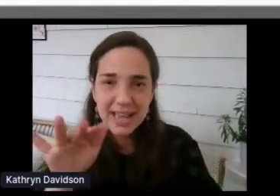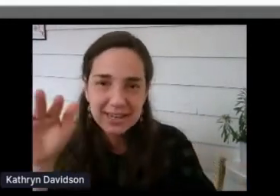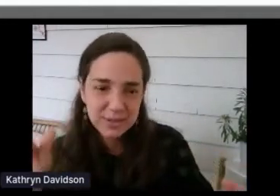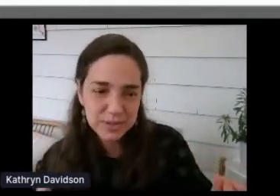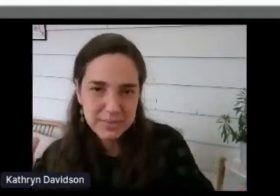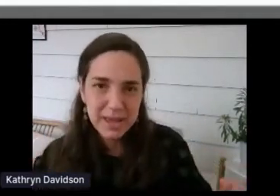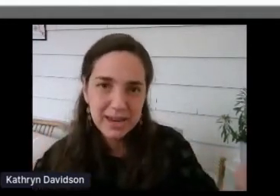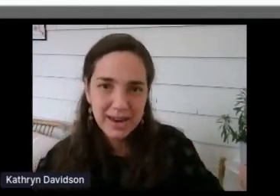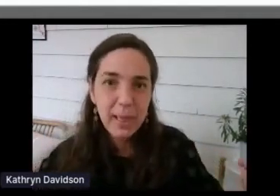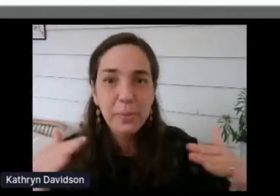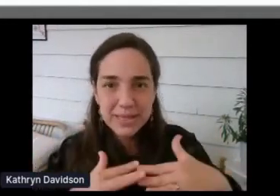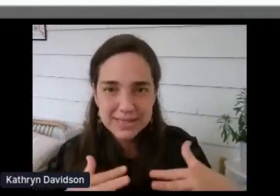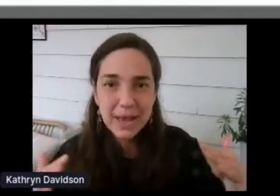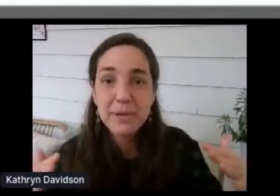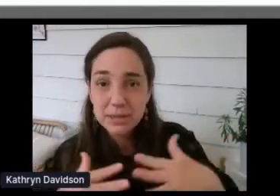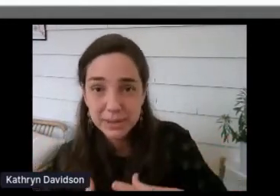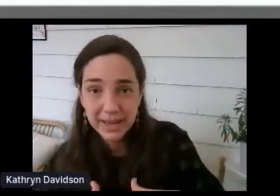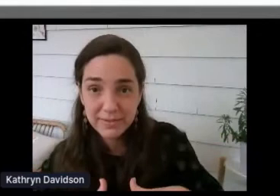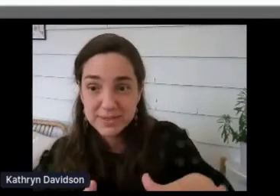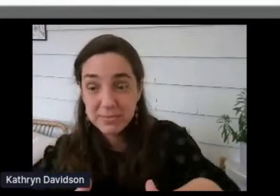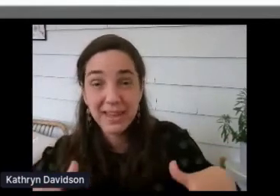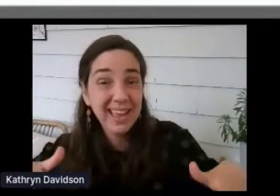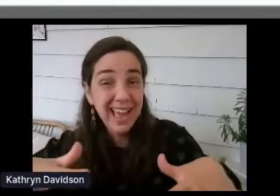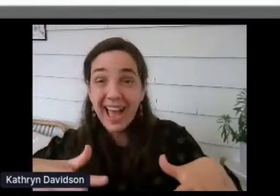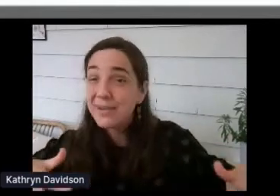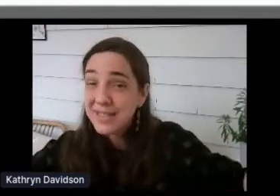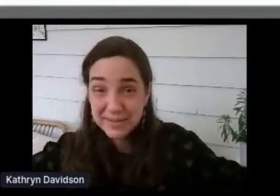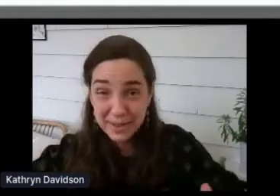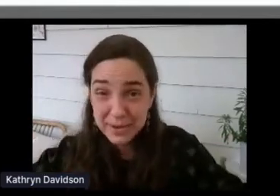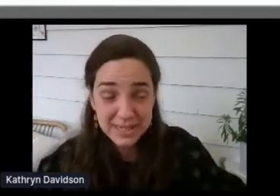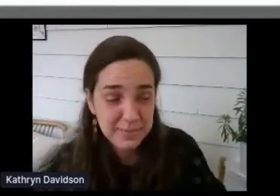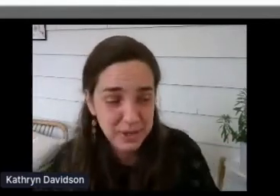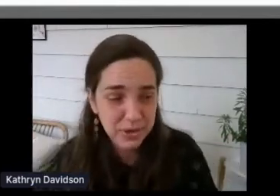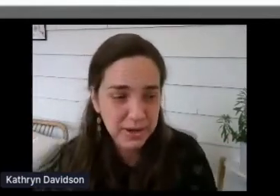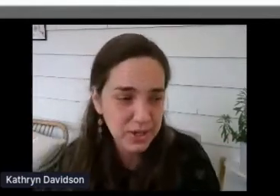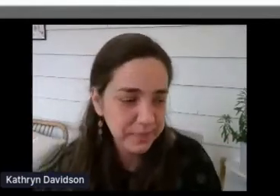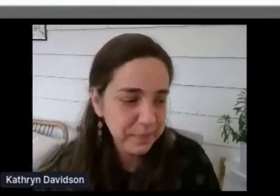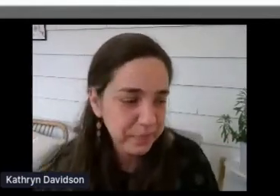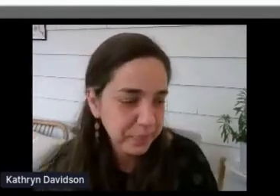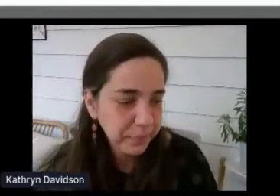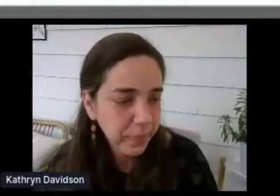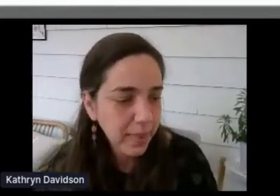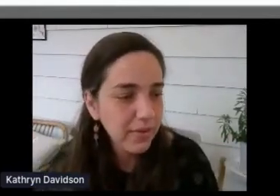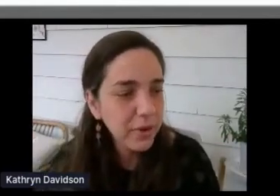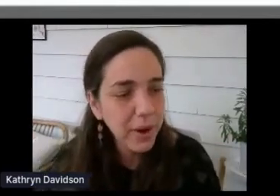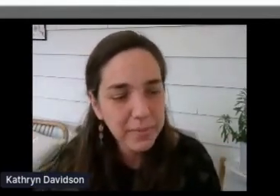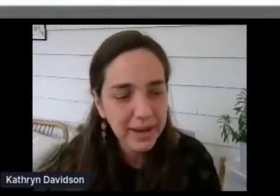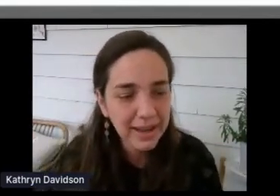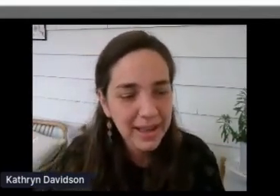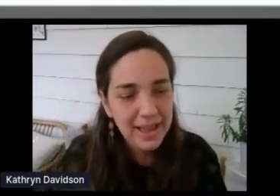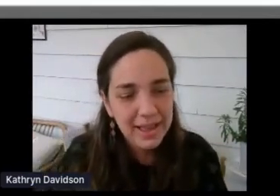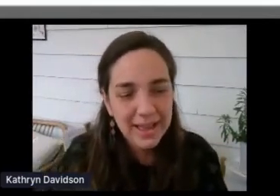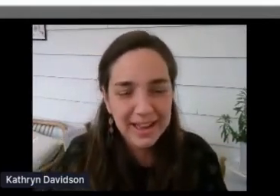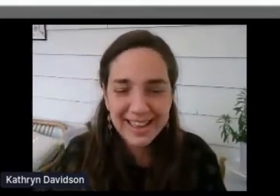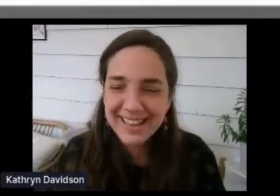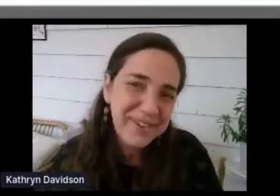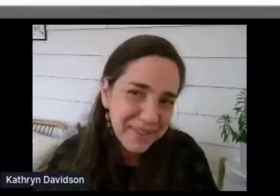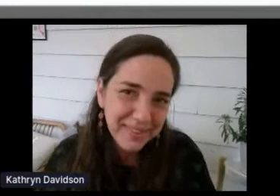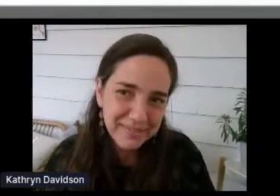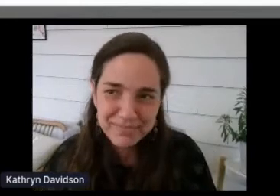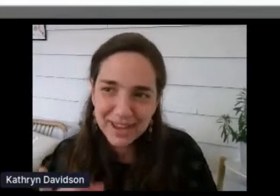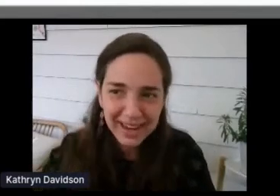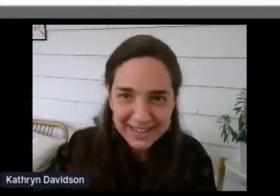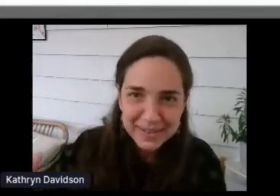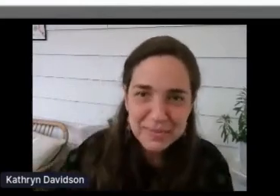continuous, and discourse-dependent elements come into play from something outside of language, like spatial cognition. So I'm going